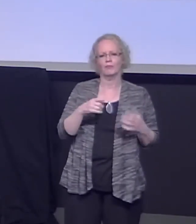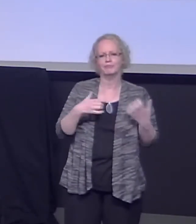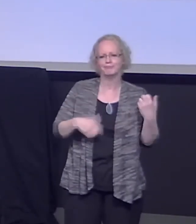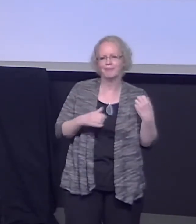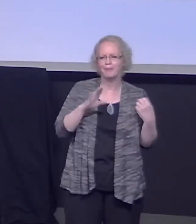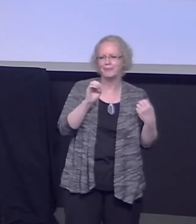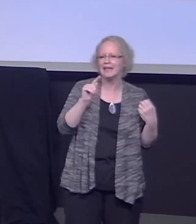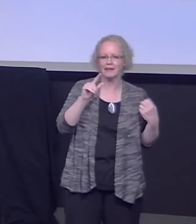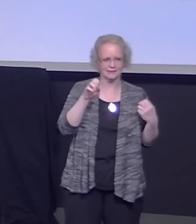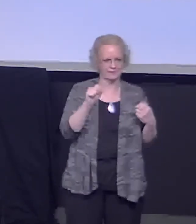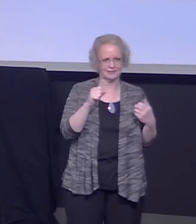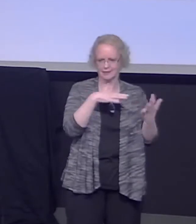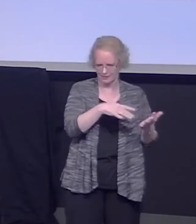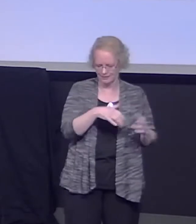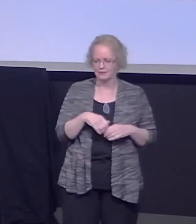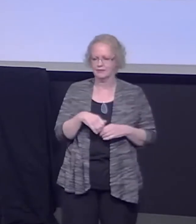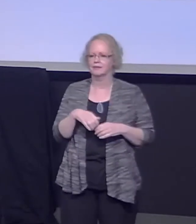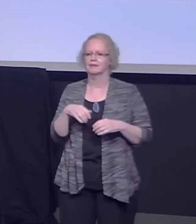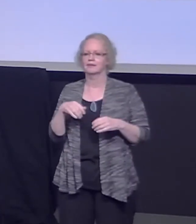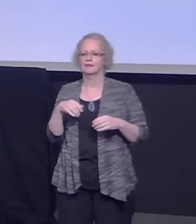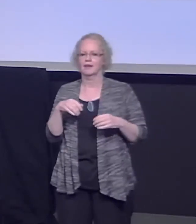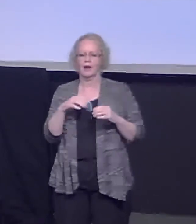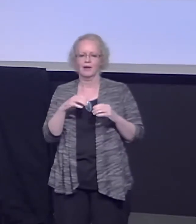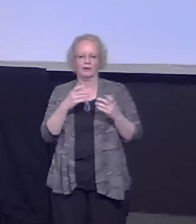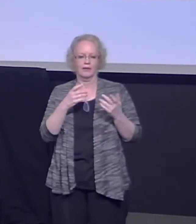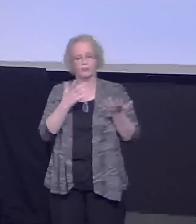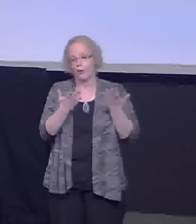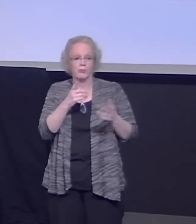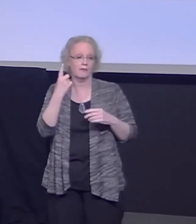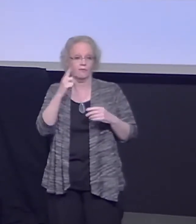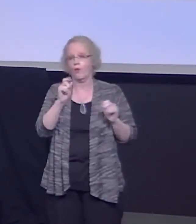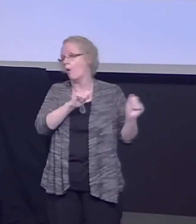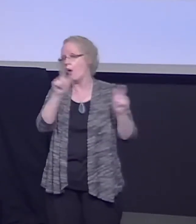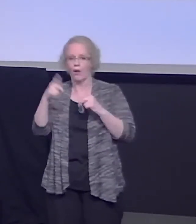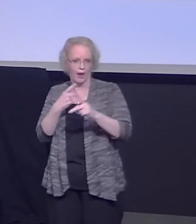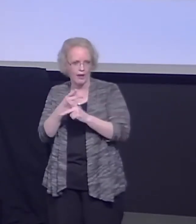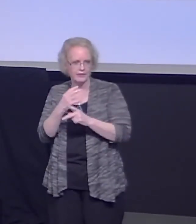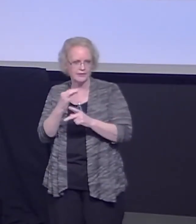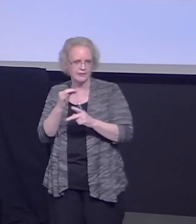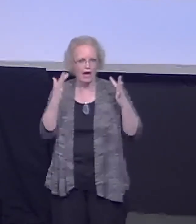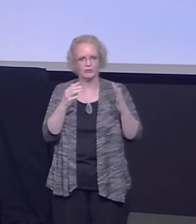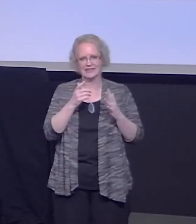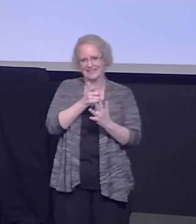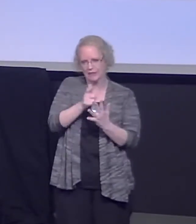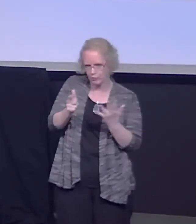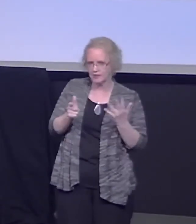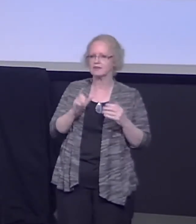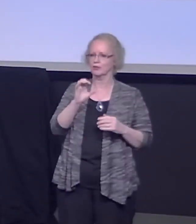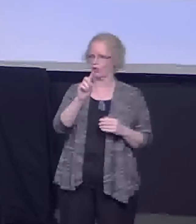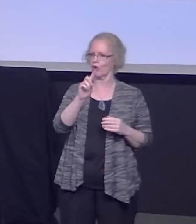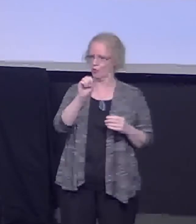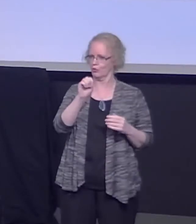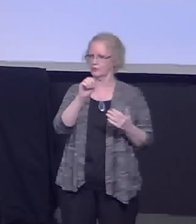coding of these sound sequences and probably all kinds of sequences. And we're now setting up